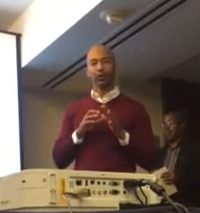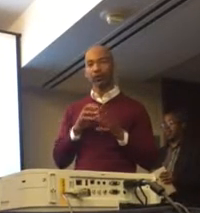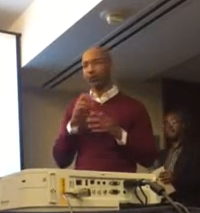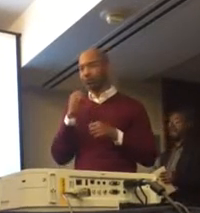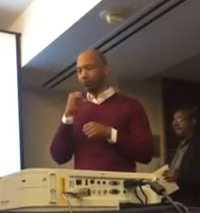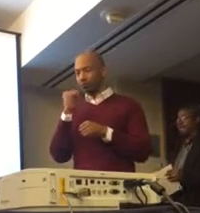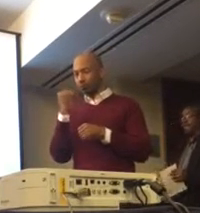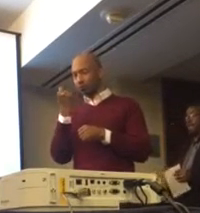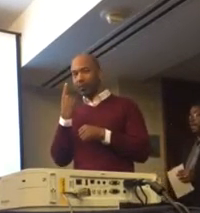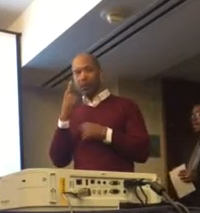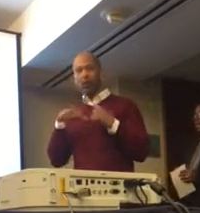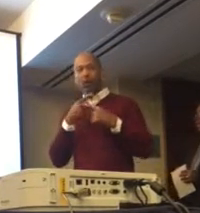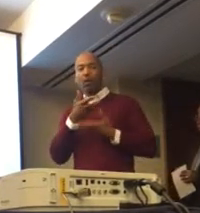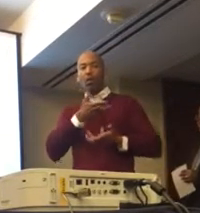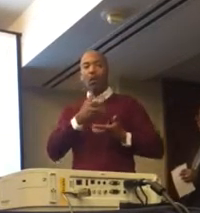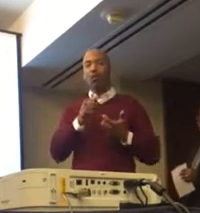with your African American students.